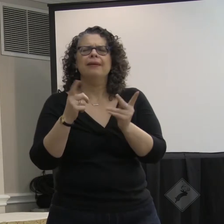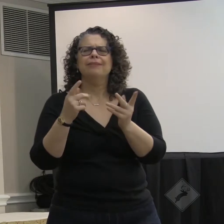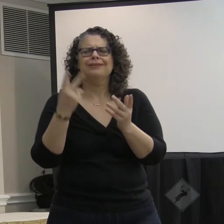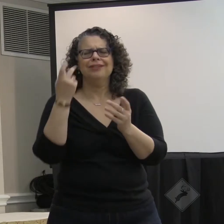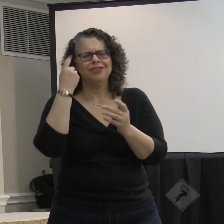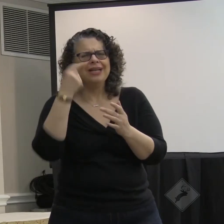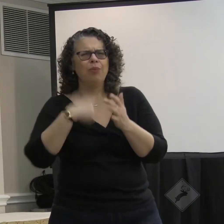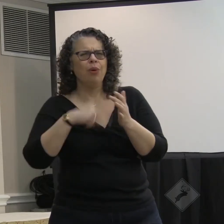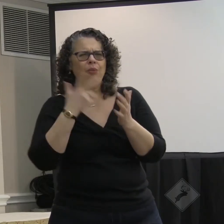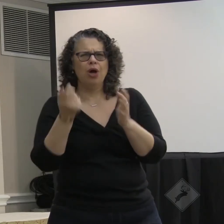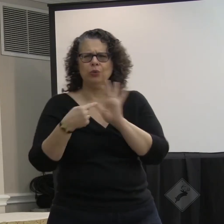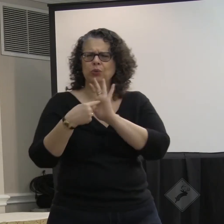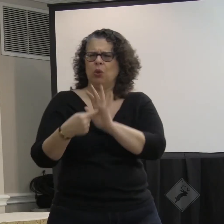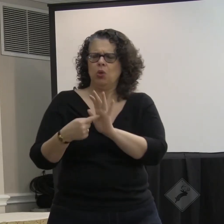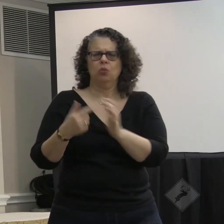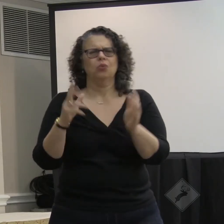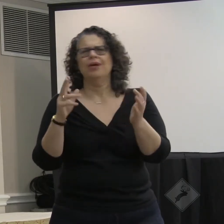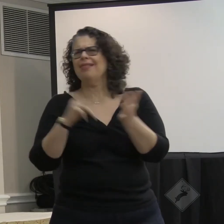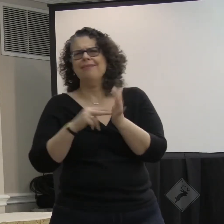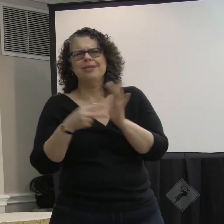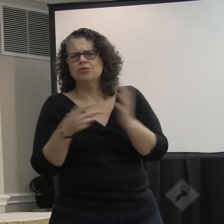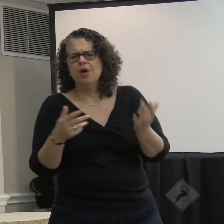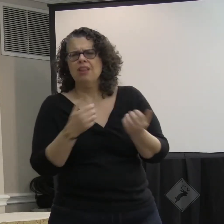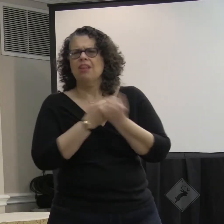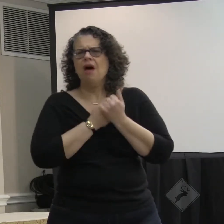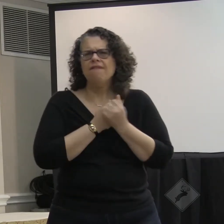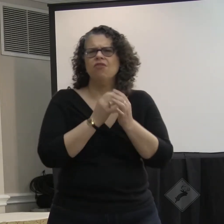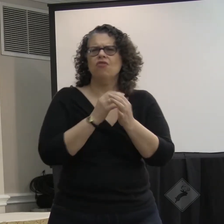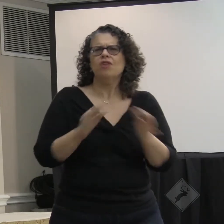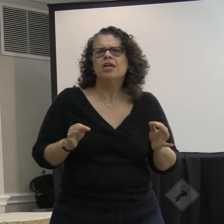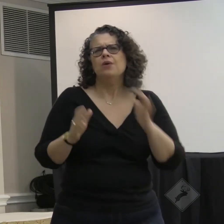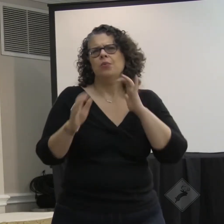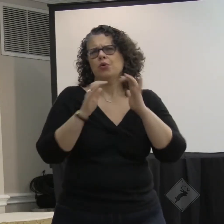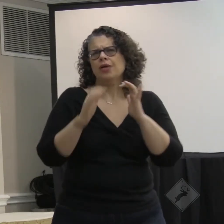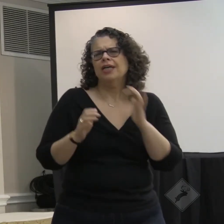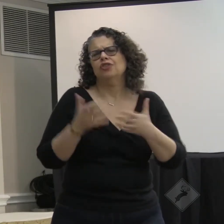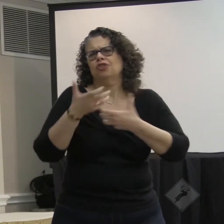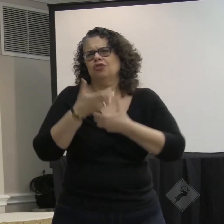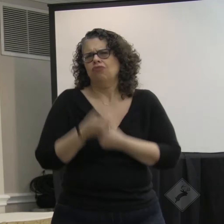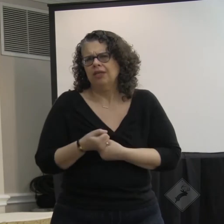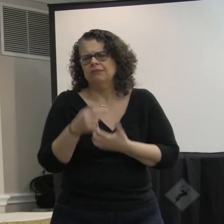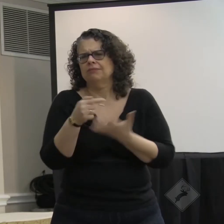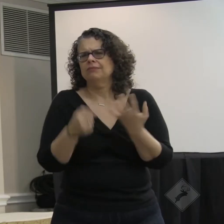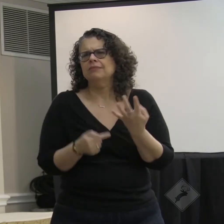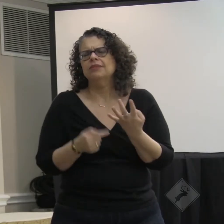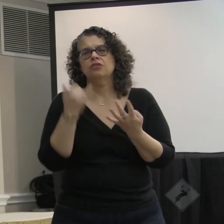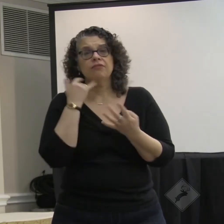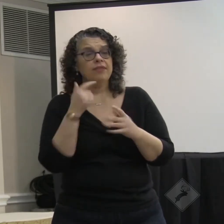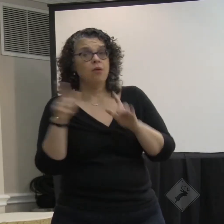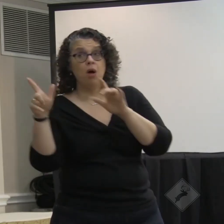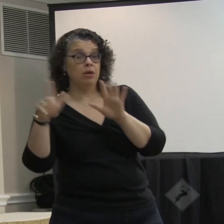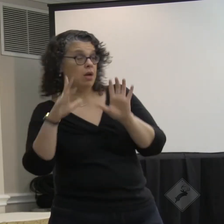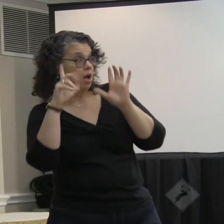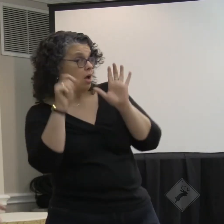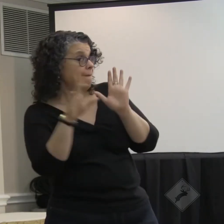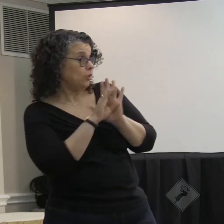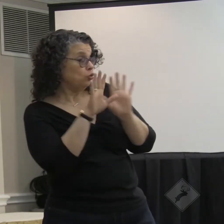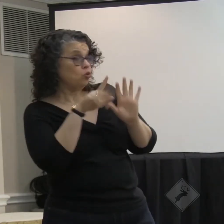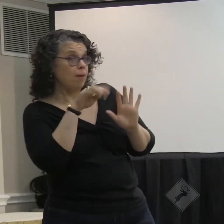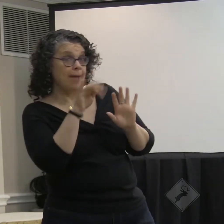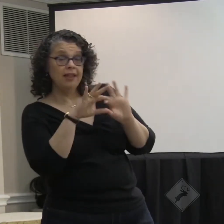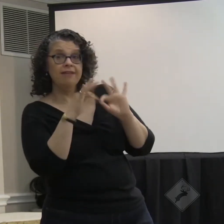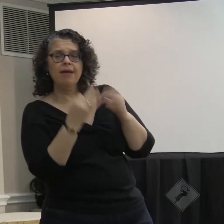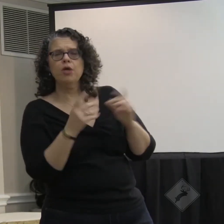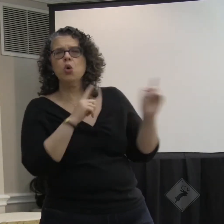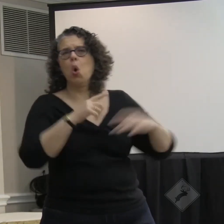and freedom and communication and trust. So if they want to take a picture of your poly family, sit at the